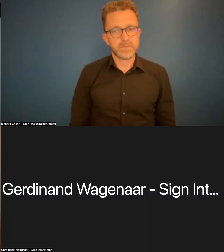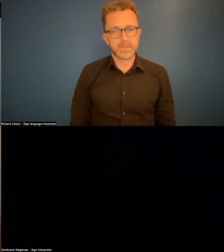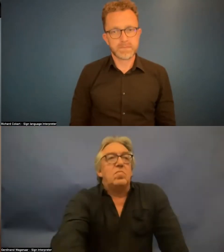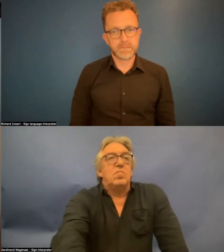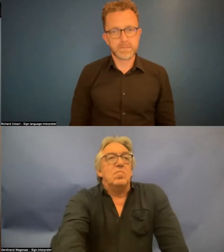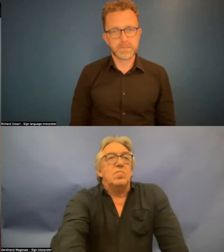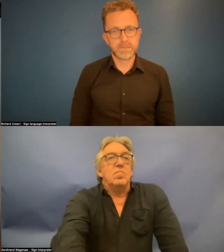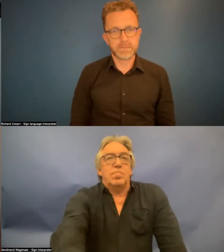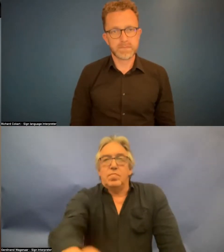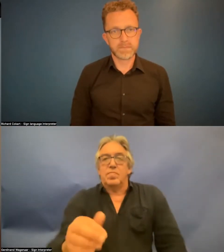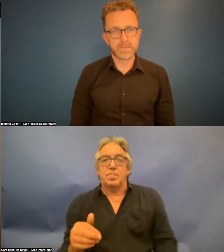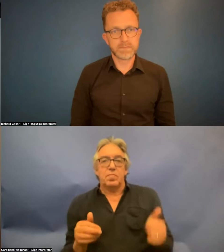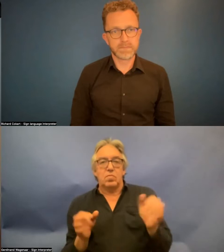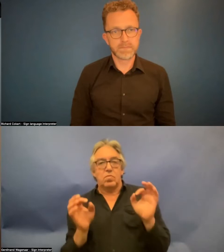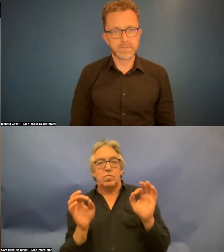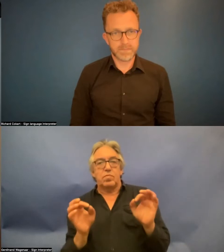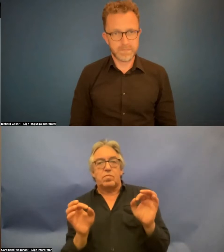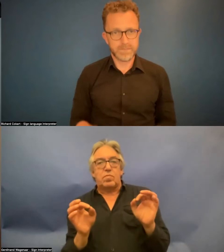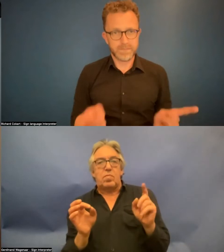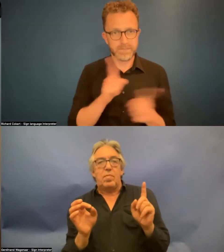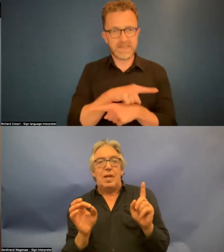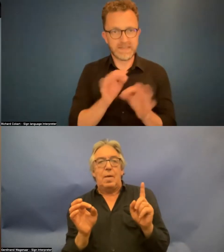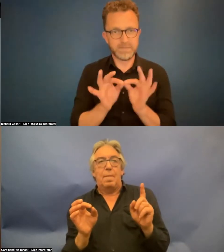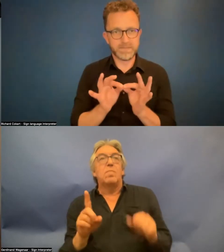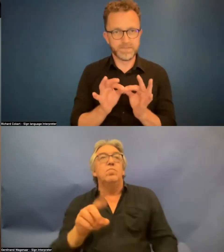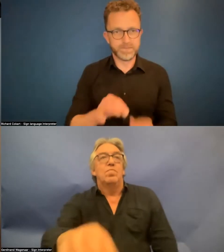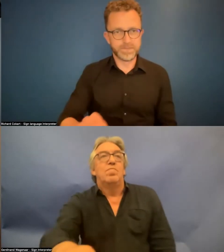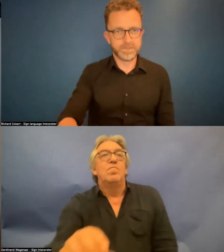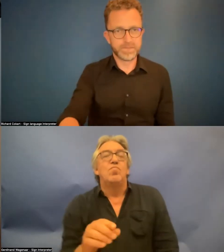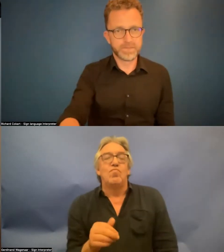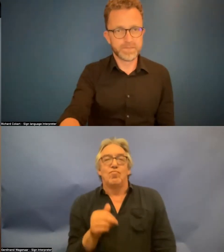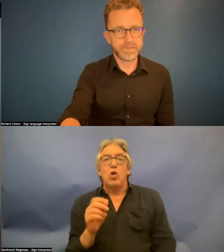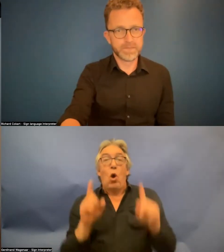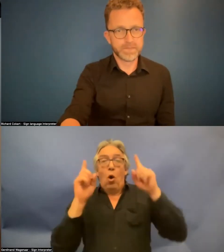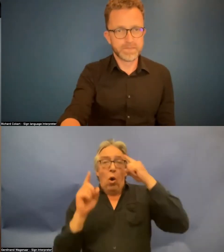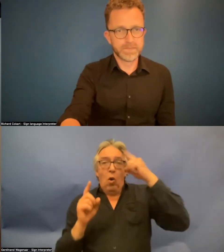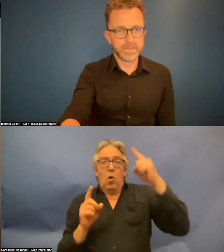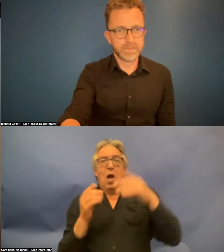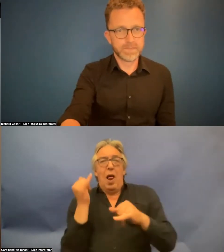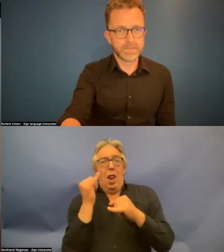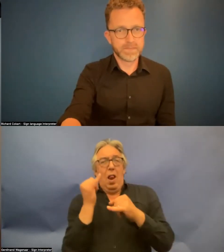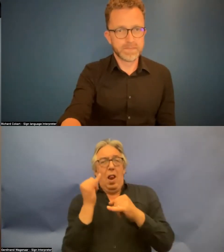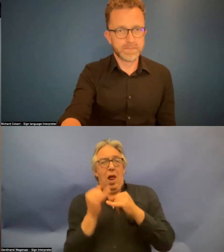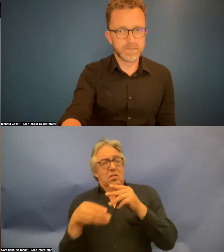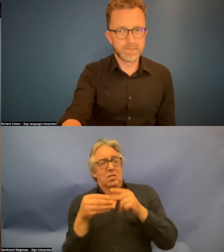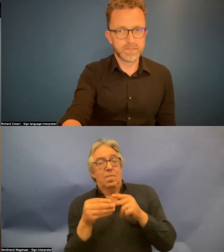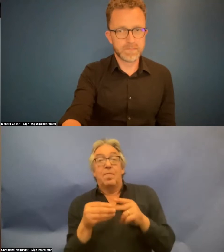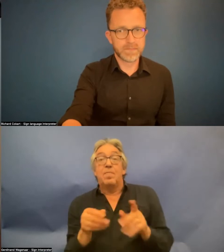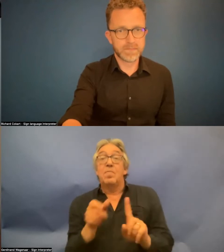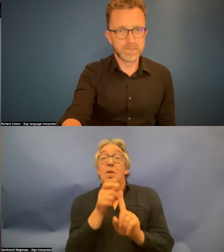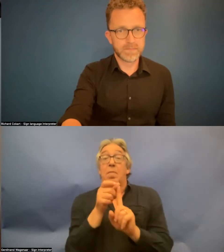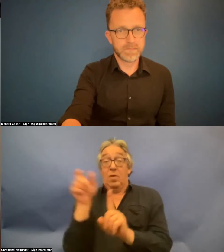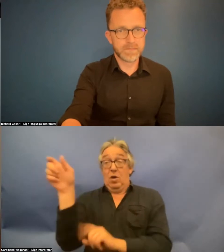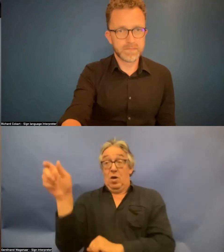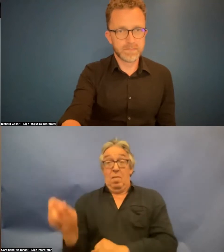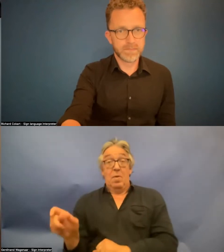Okay. And the last thing that I would want to underline is that people with disabilities are entitled to take advantage